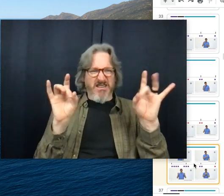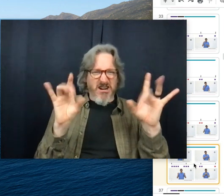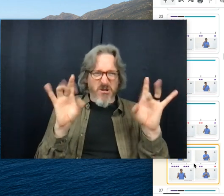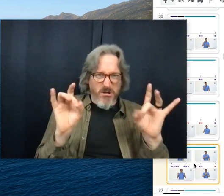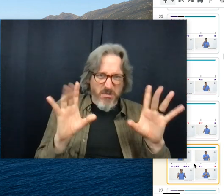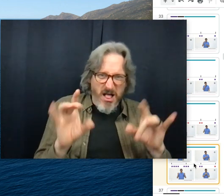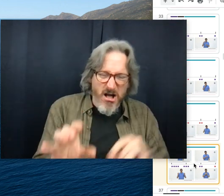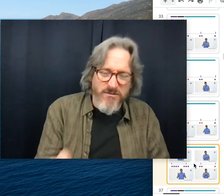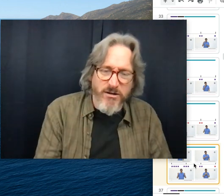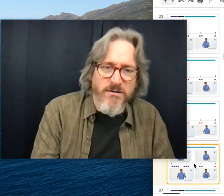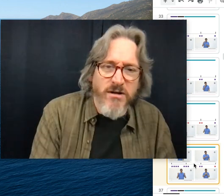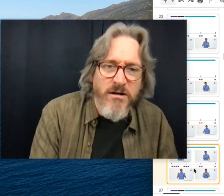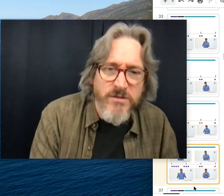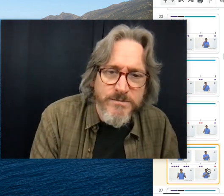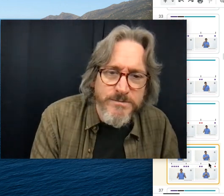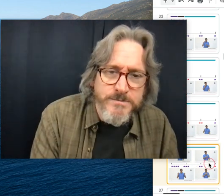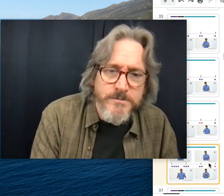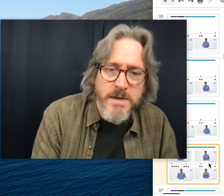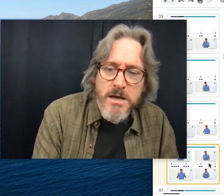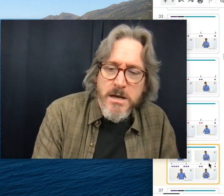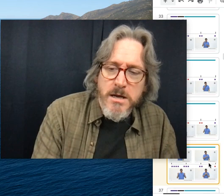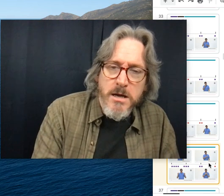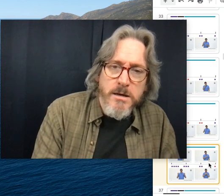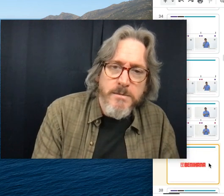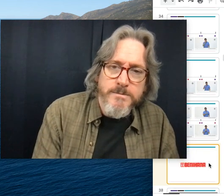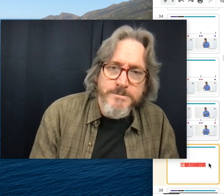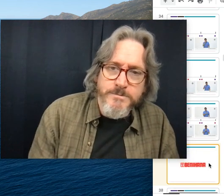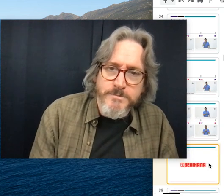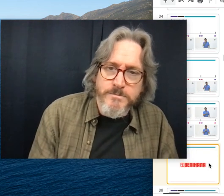Ugh, terrible, ugh, awful.